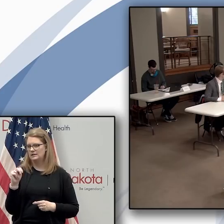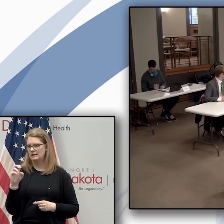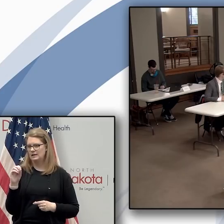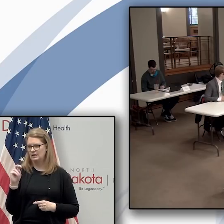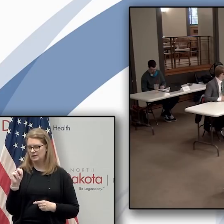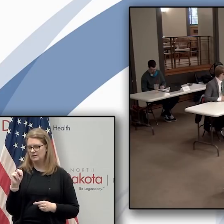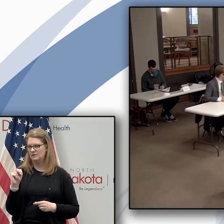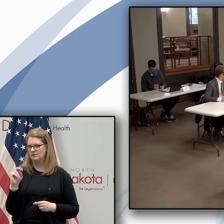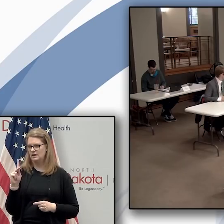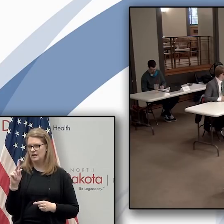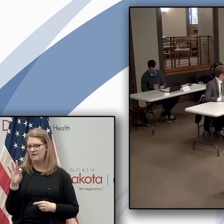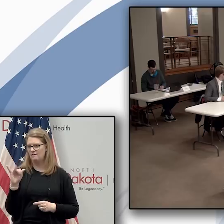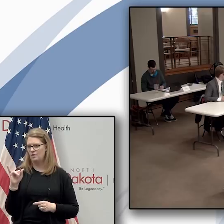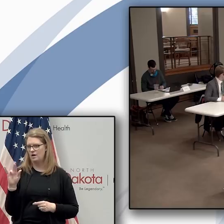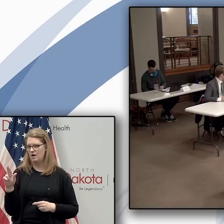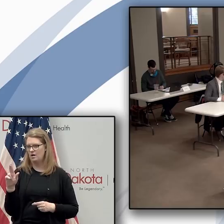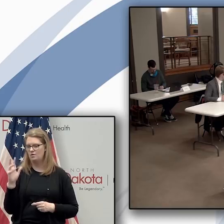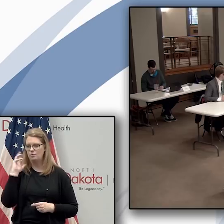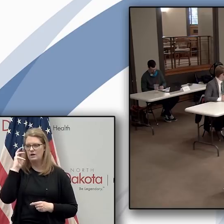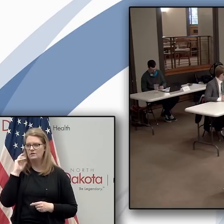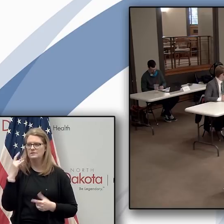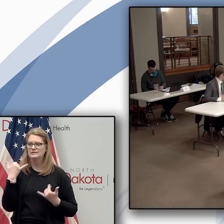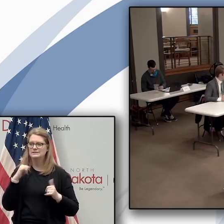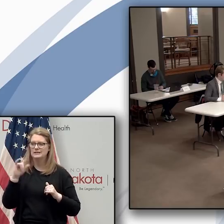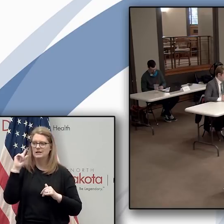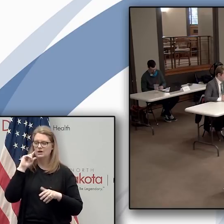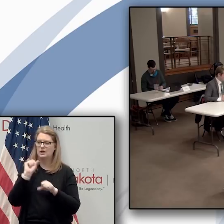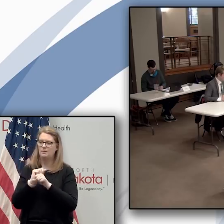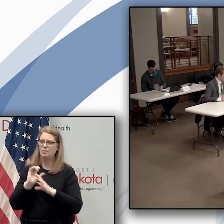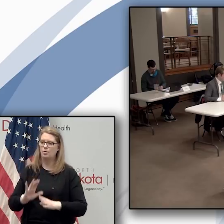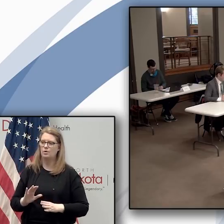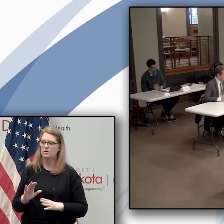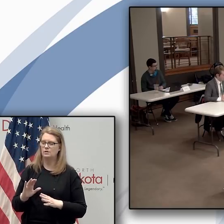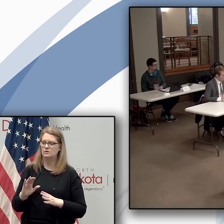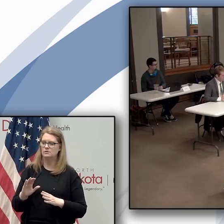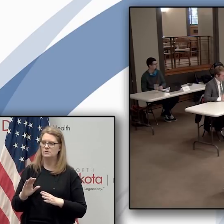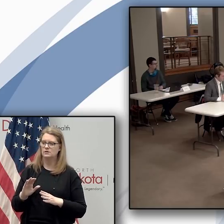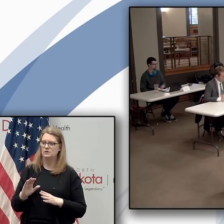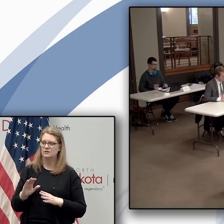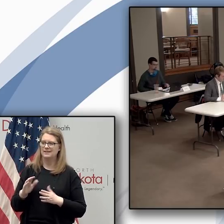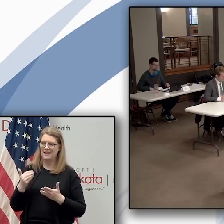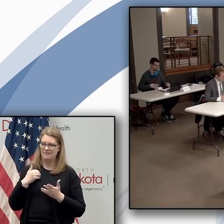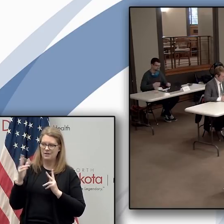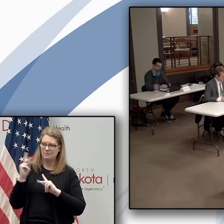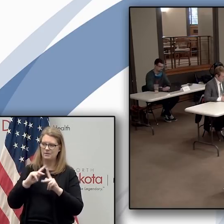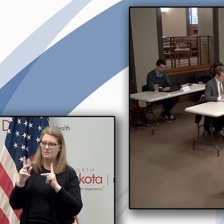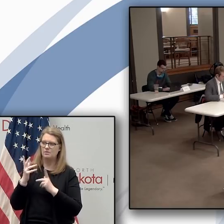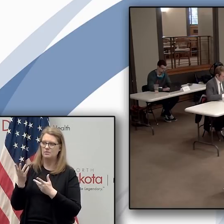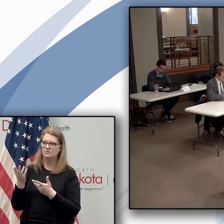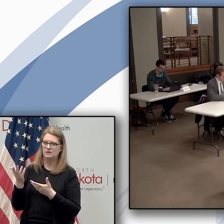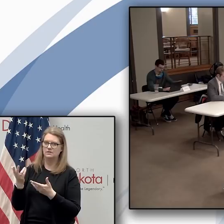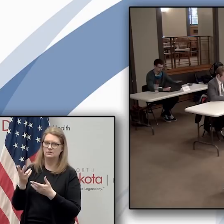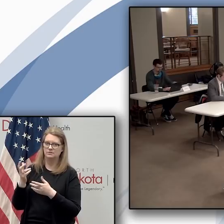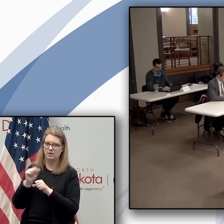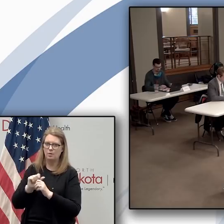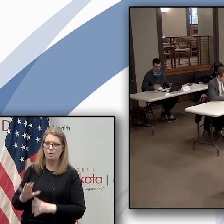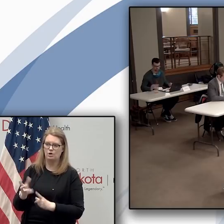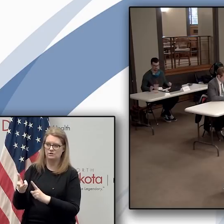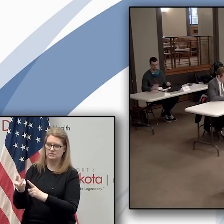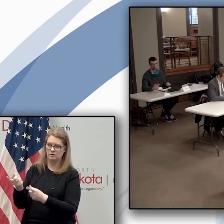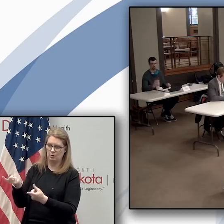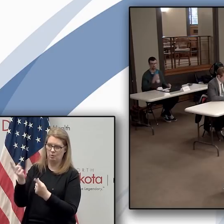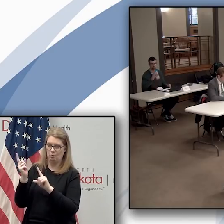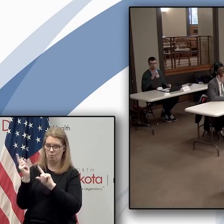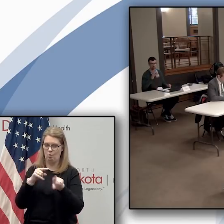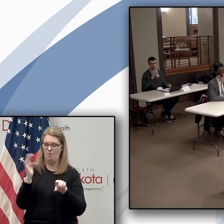KFYR Radio. We're still hearing from employers having difficulty getting their workforce to return given the generous unemployment benefits. Will